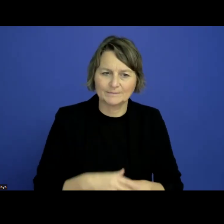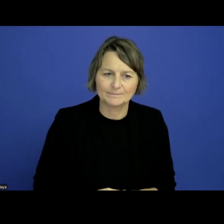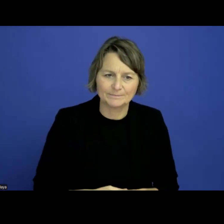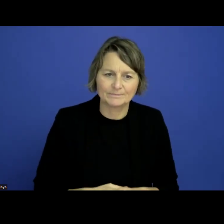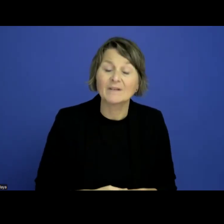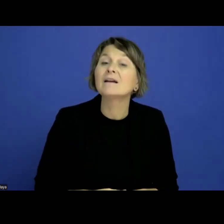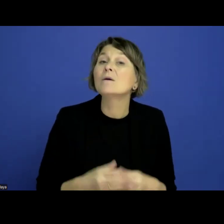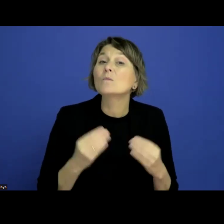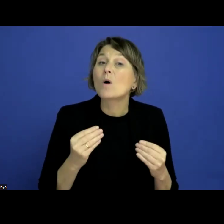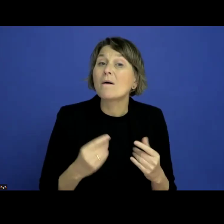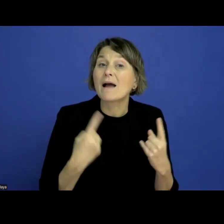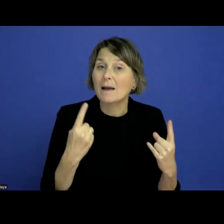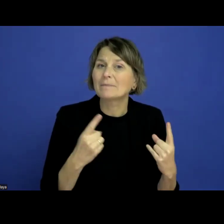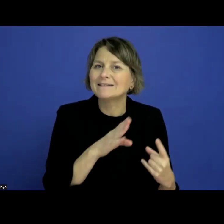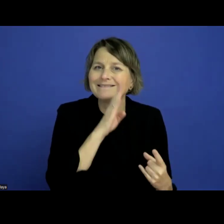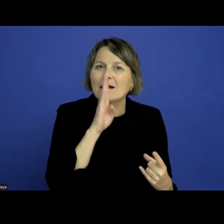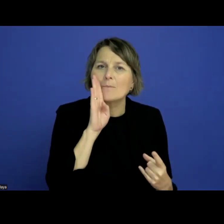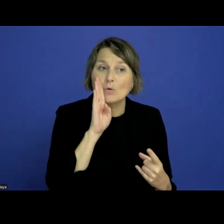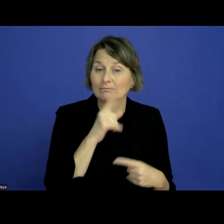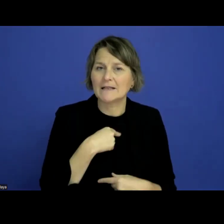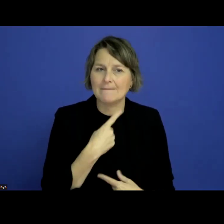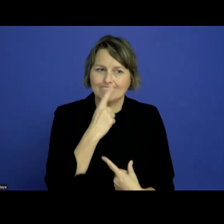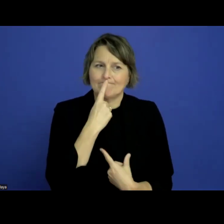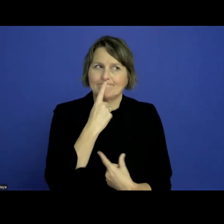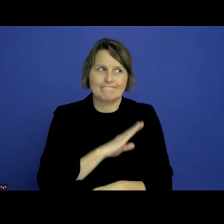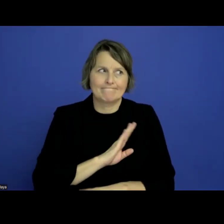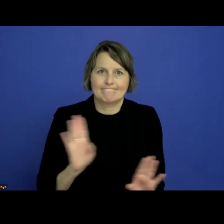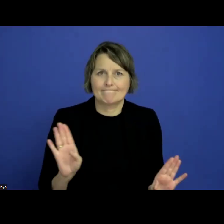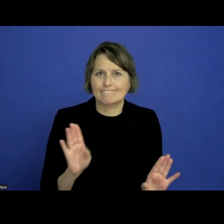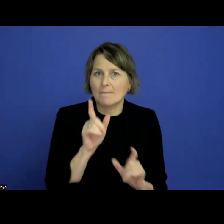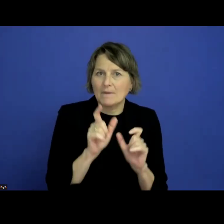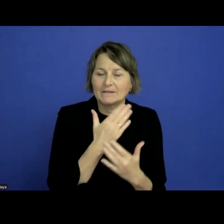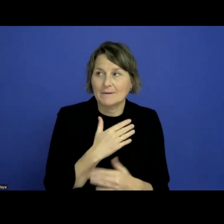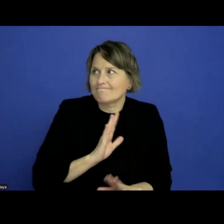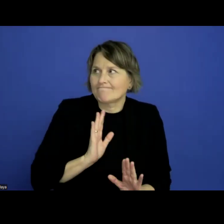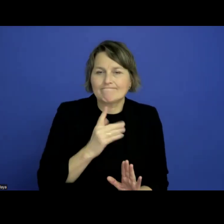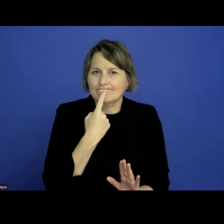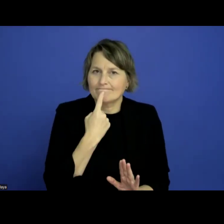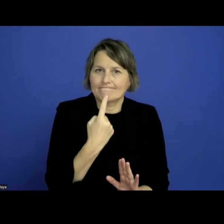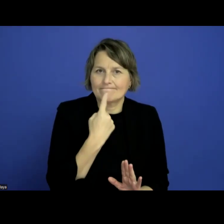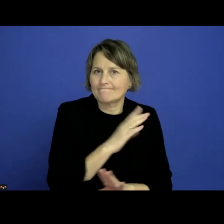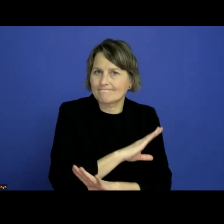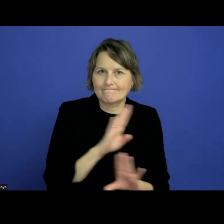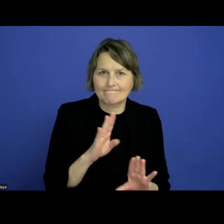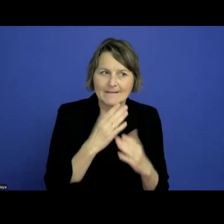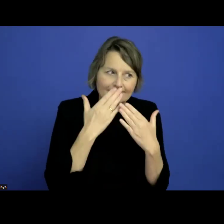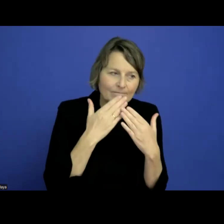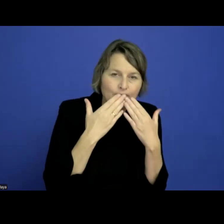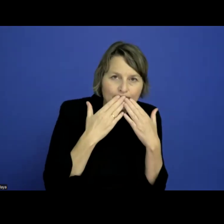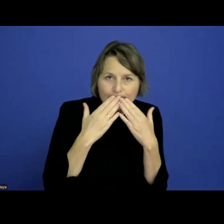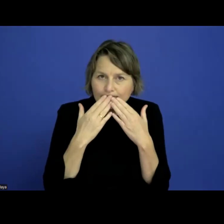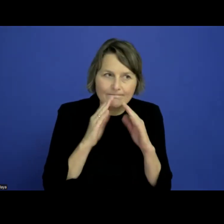prejudices from everybody, from people themselves, sometimes with auto-censure, because fear